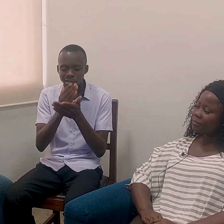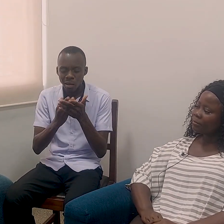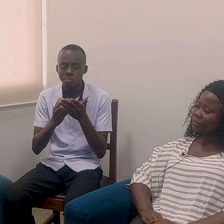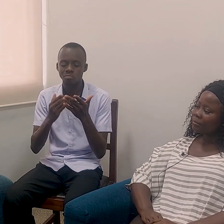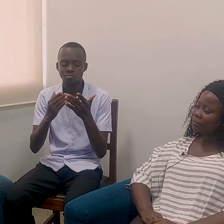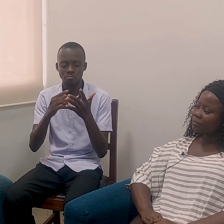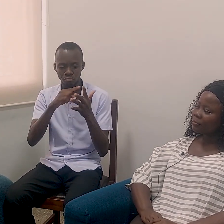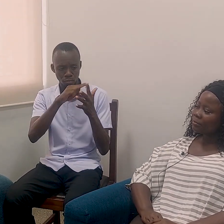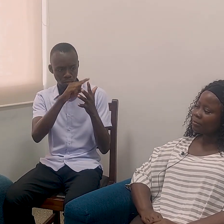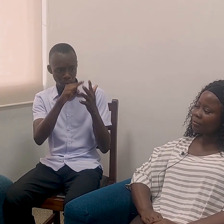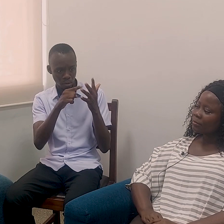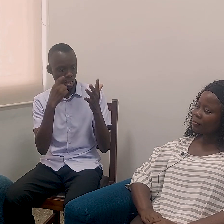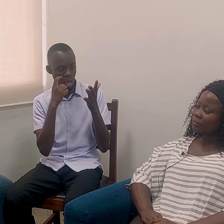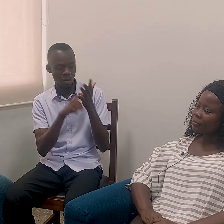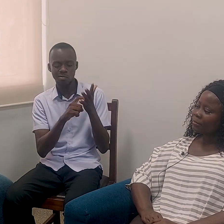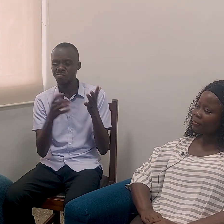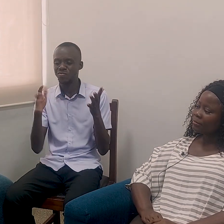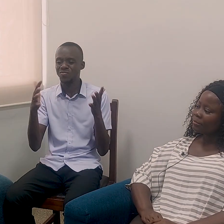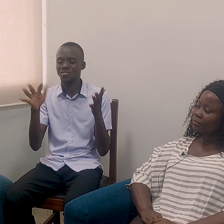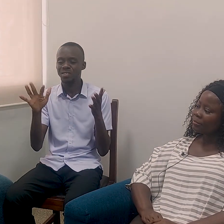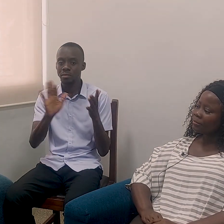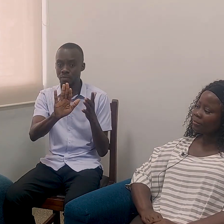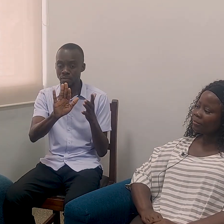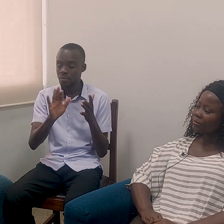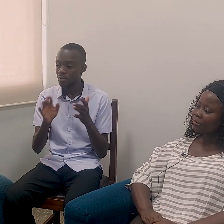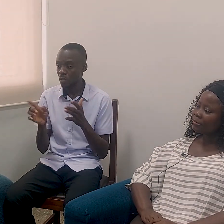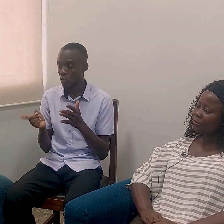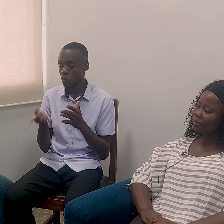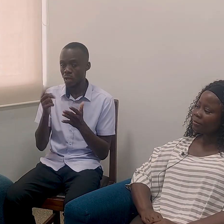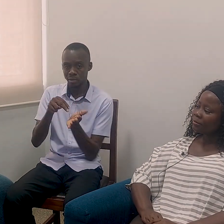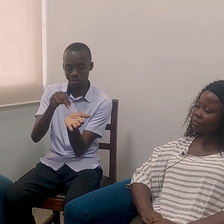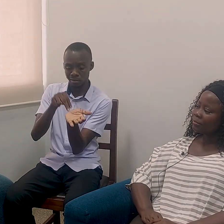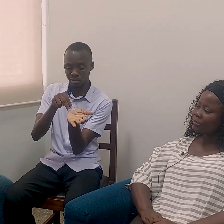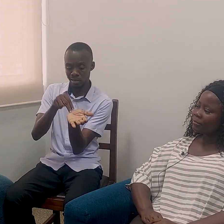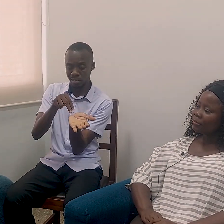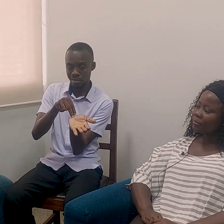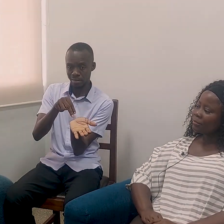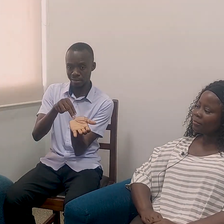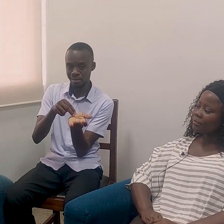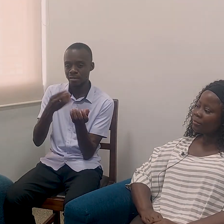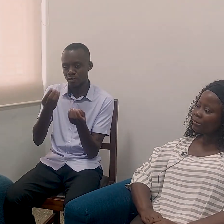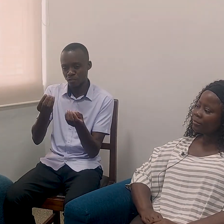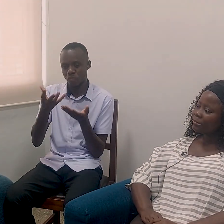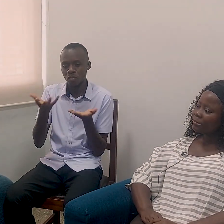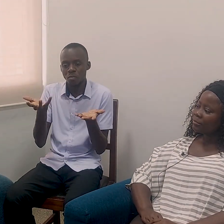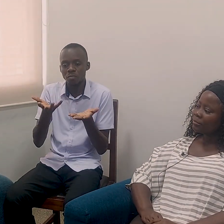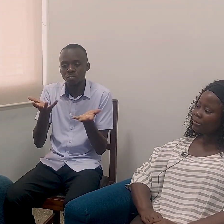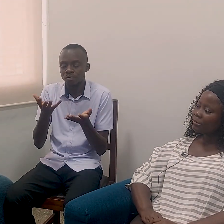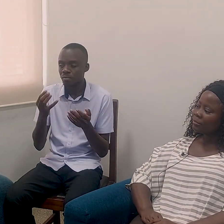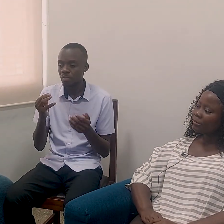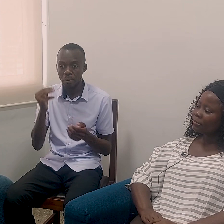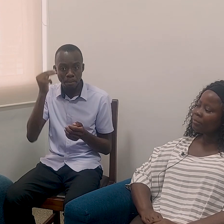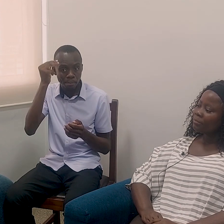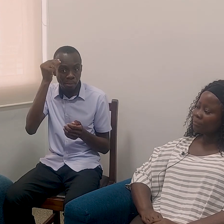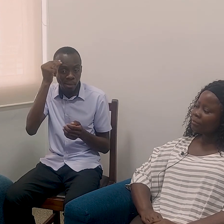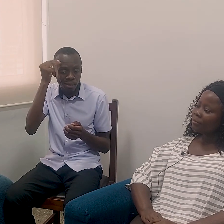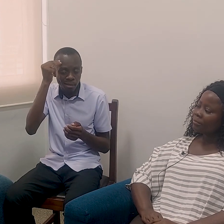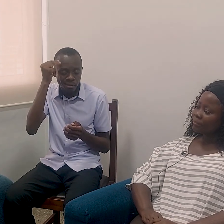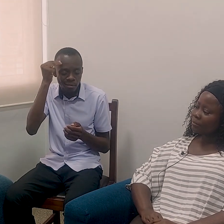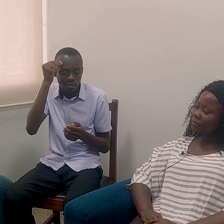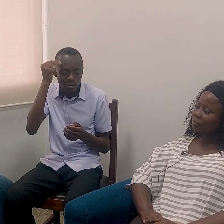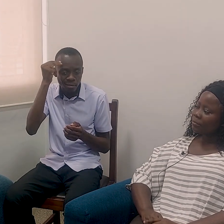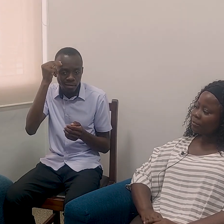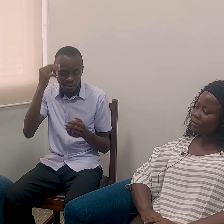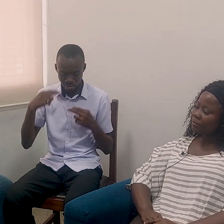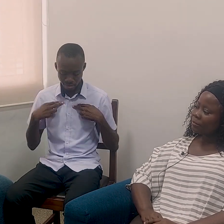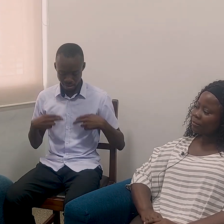told me. A nurse told me, yes, she was like, mental health conditions, right, are a syndrome. And that